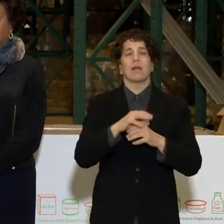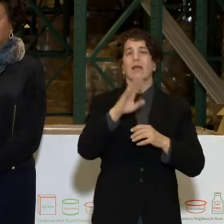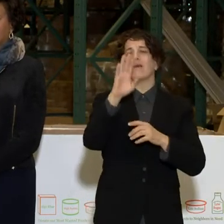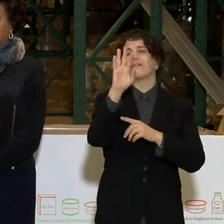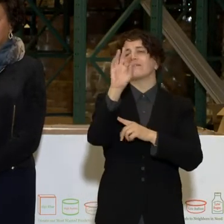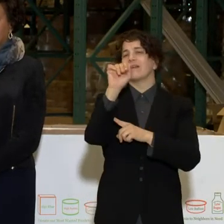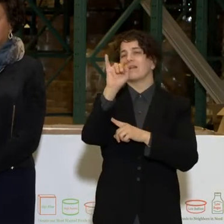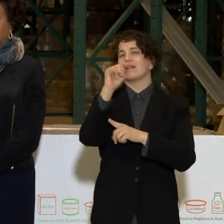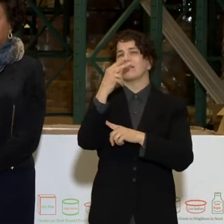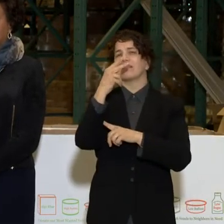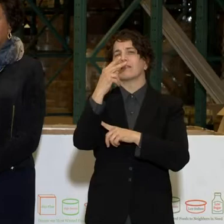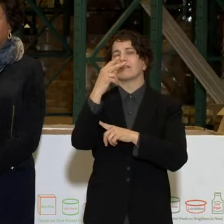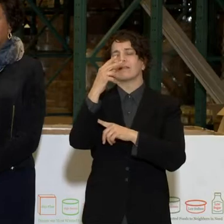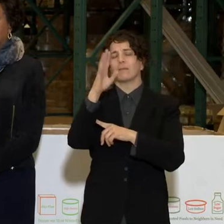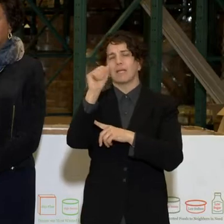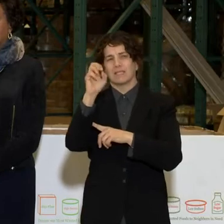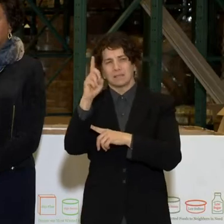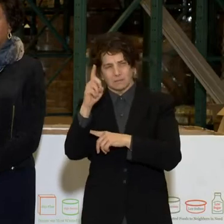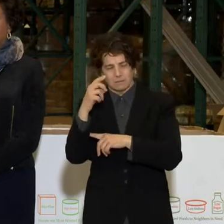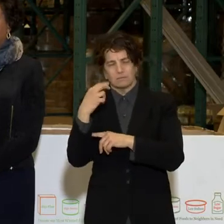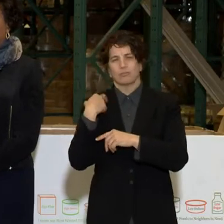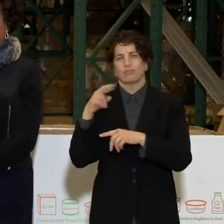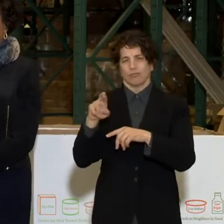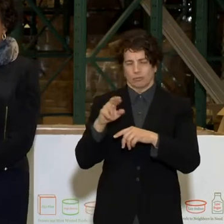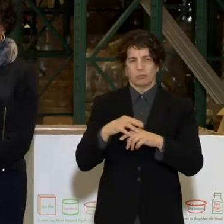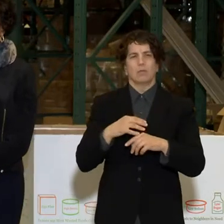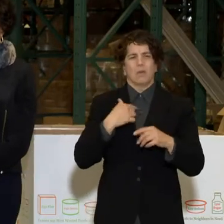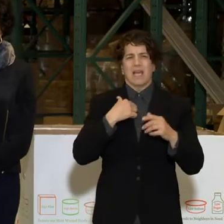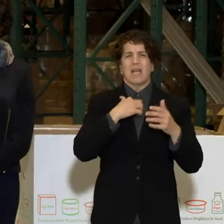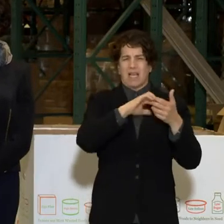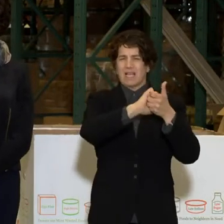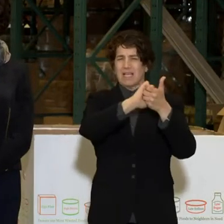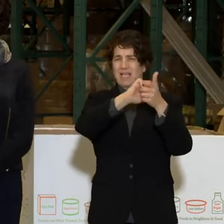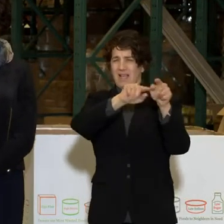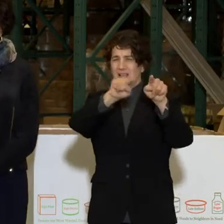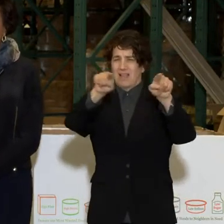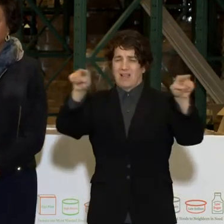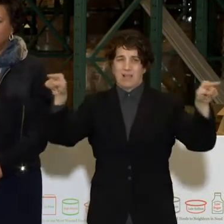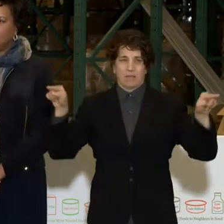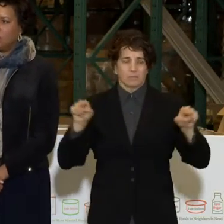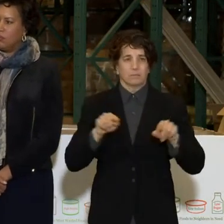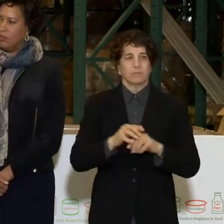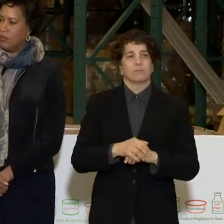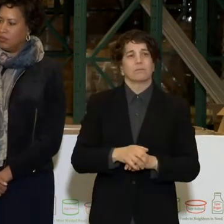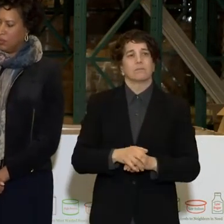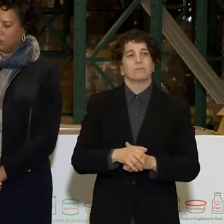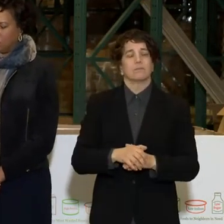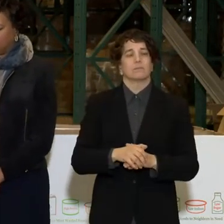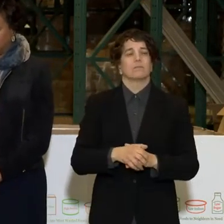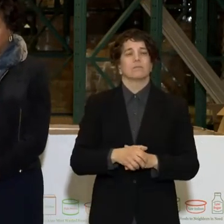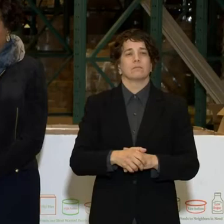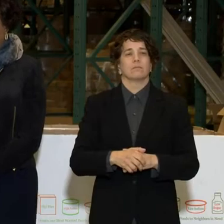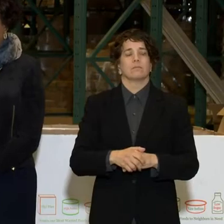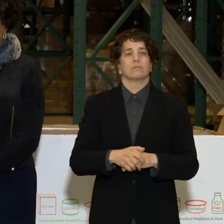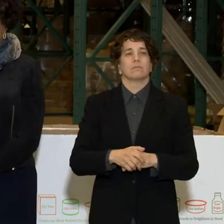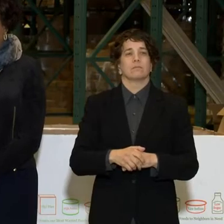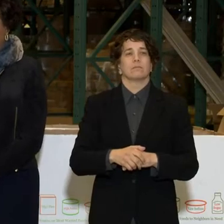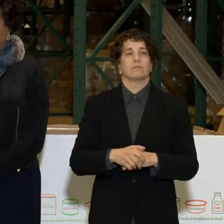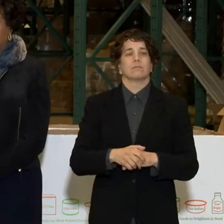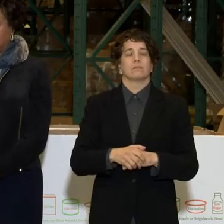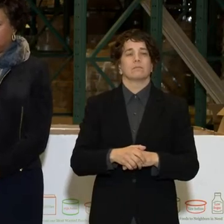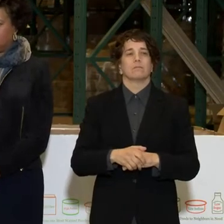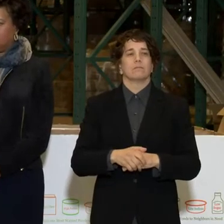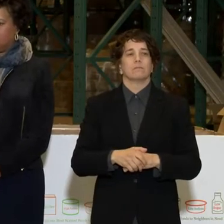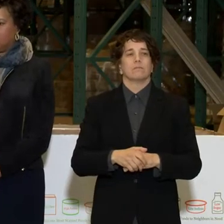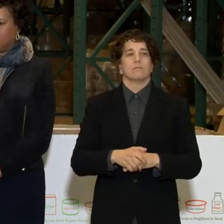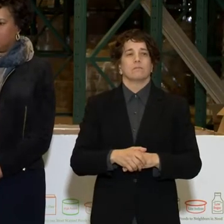organizations. We've heard from all of them, as well as through our Hunger Lifeline, the increased need that our region is facing over the past